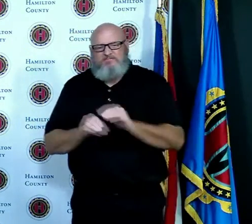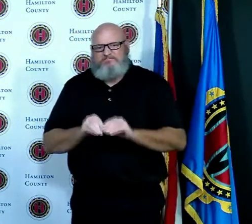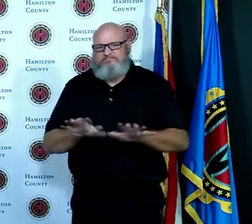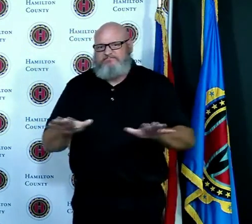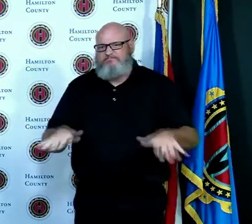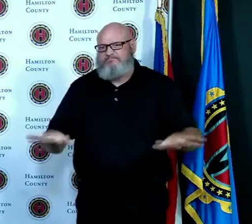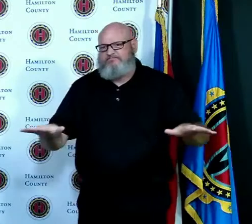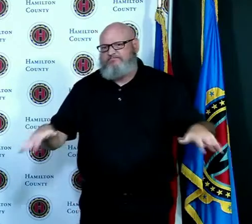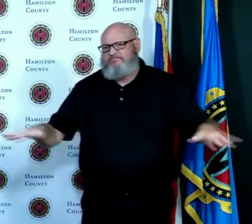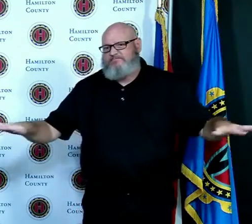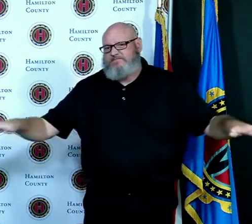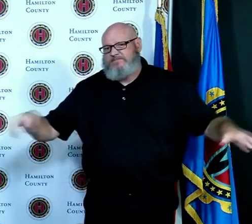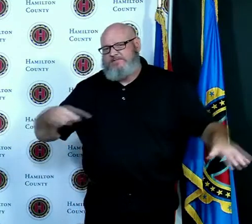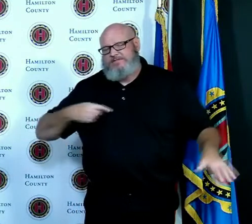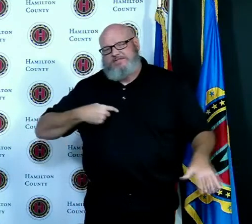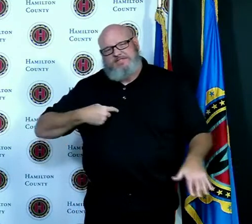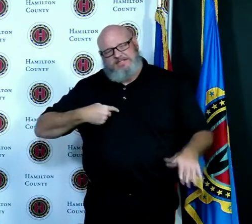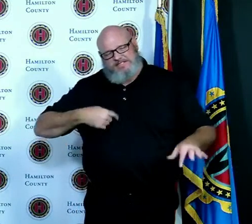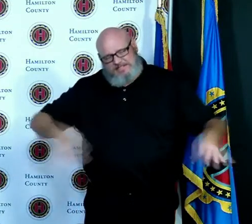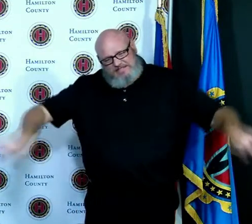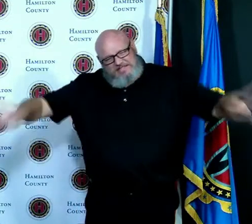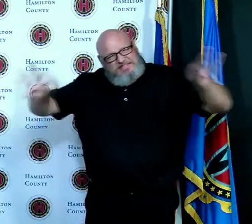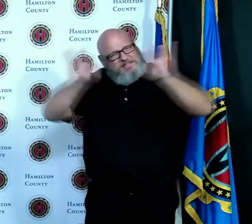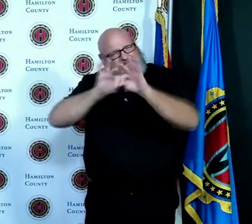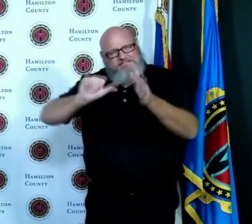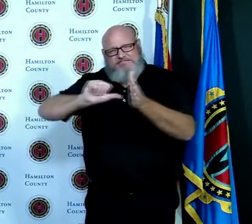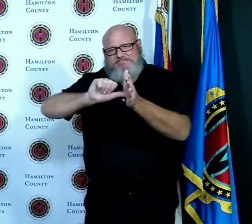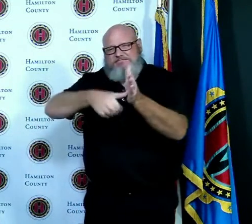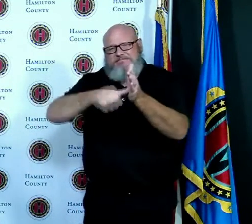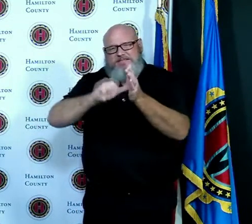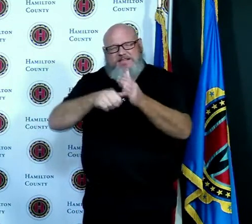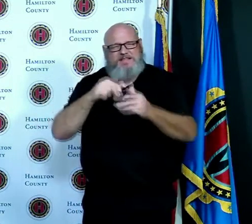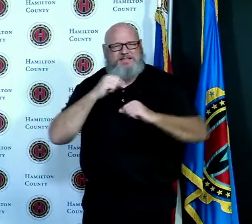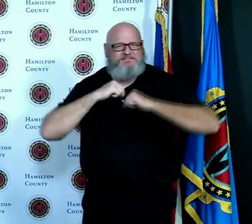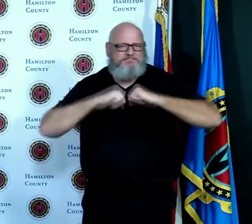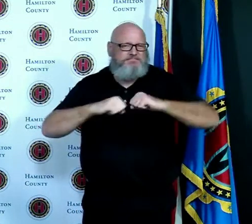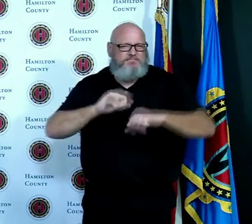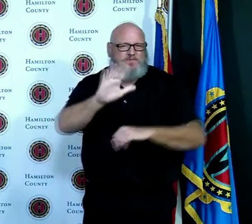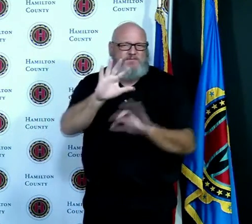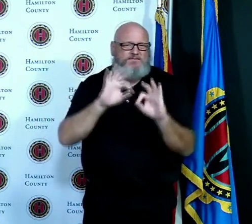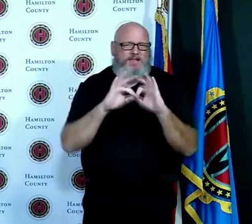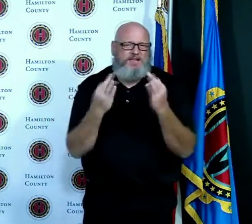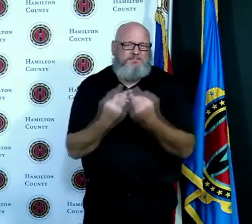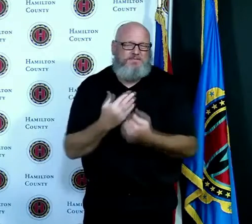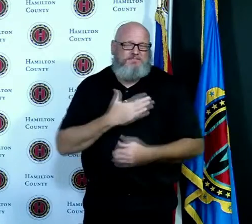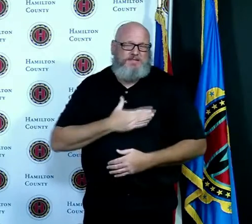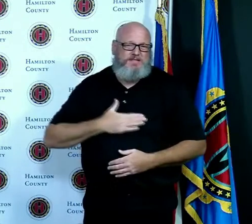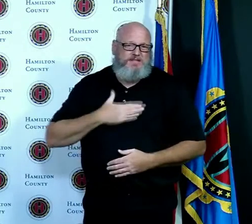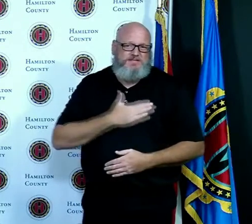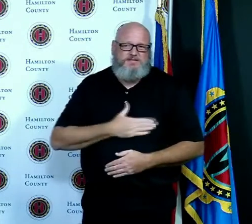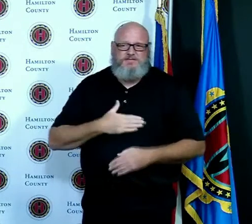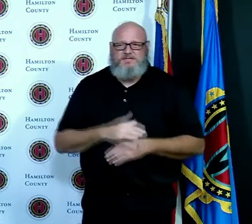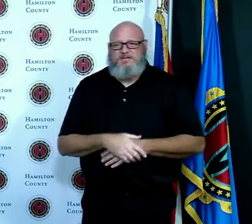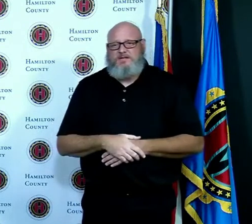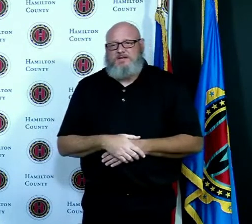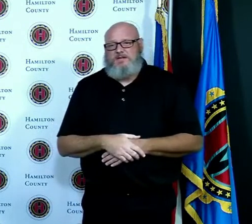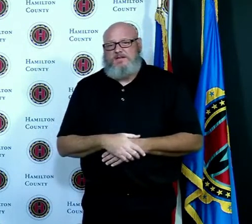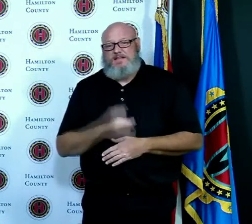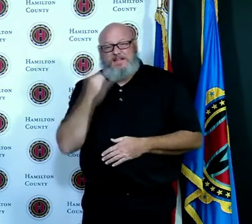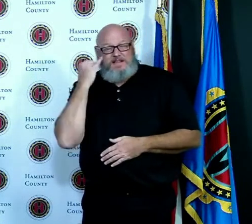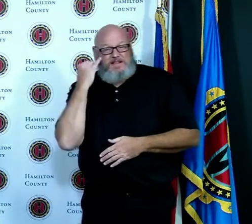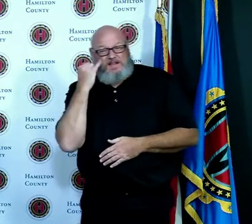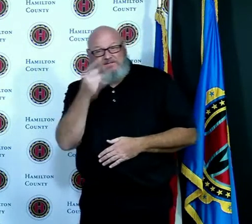keep our families and friends safe. Remember, if you do have symptoms, there's a need to get tested. Hamilton County has really done